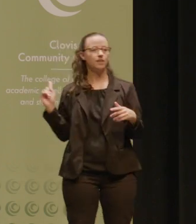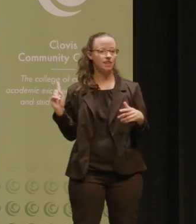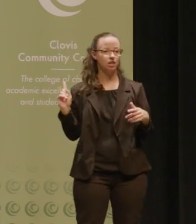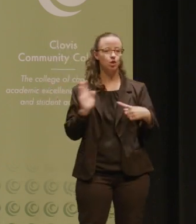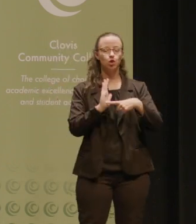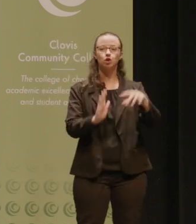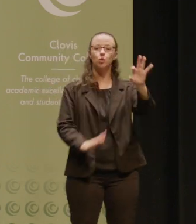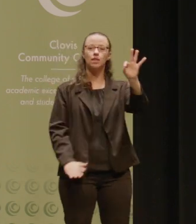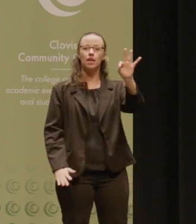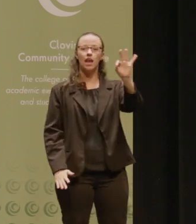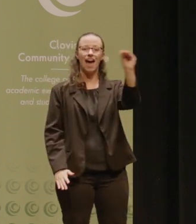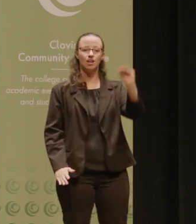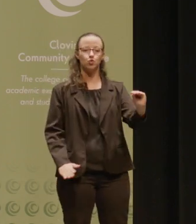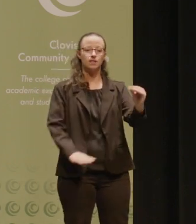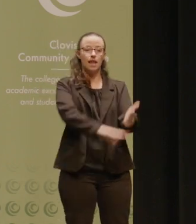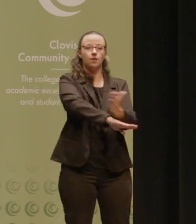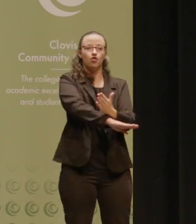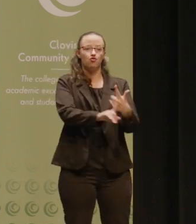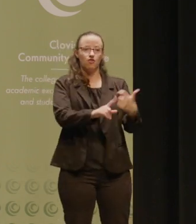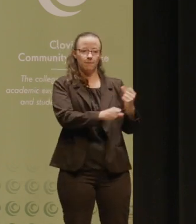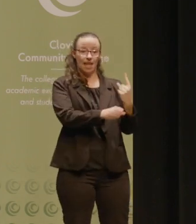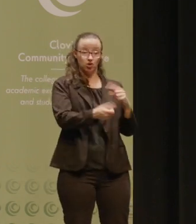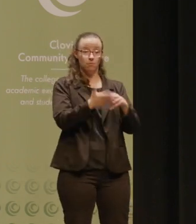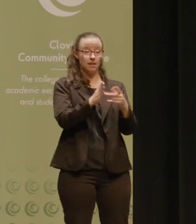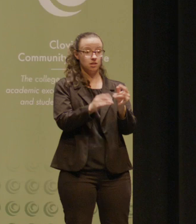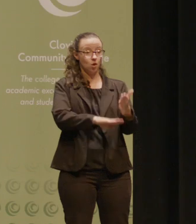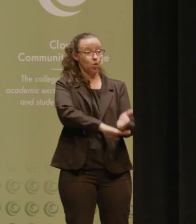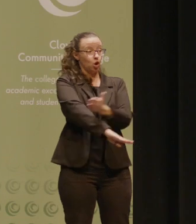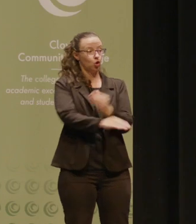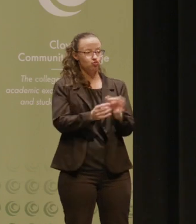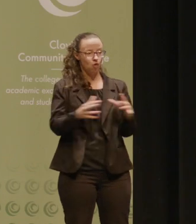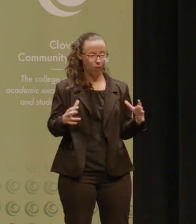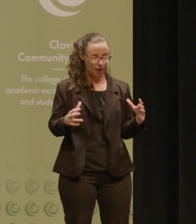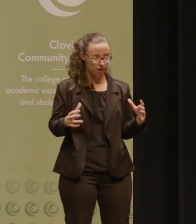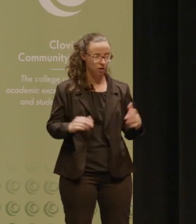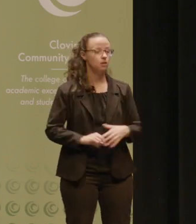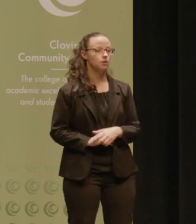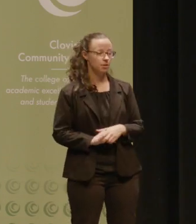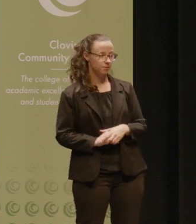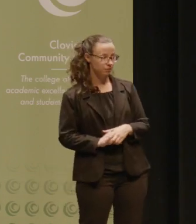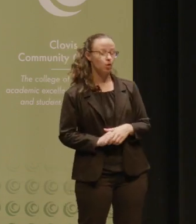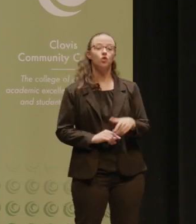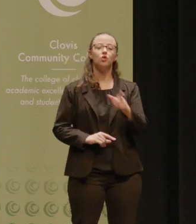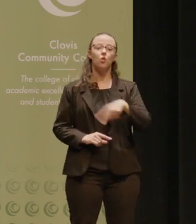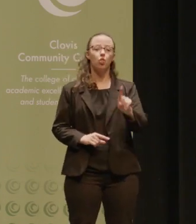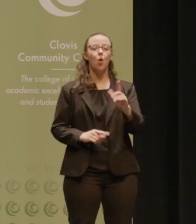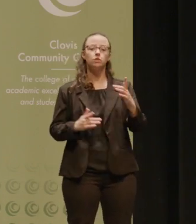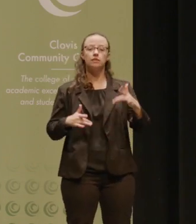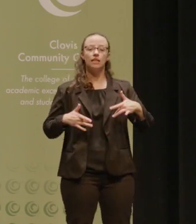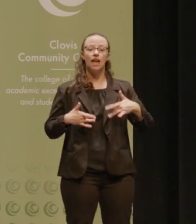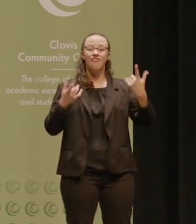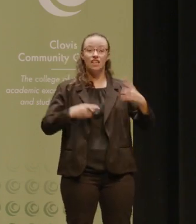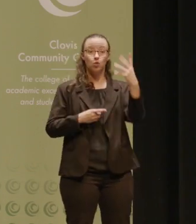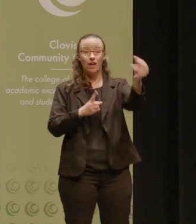almost 9% above where we were last year. That means we're growing. So I think that those extreme registration events,